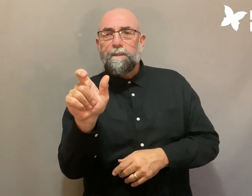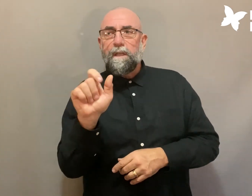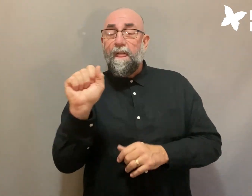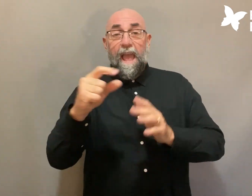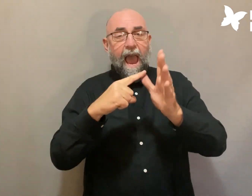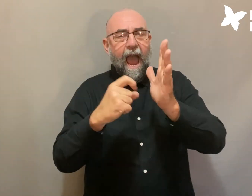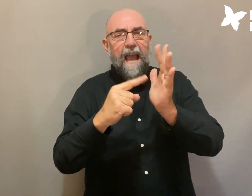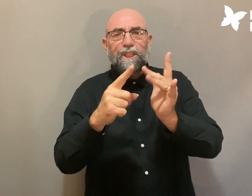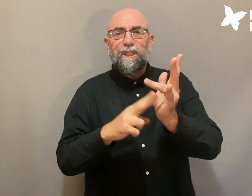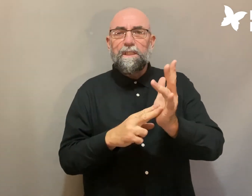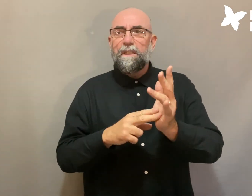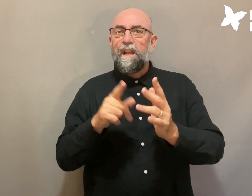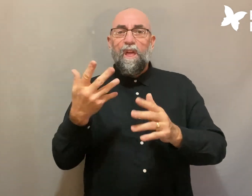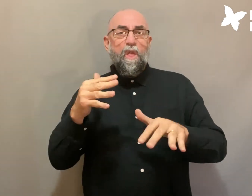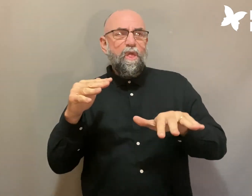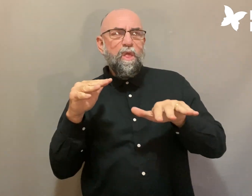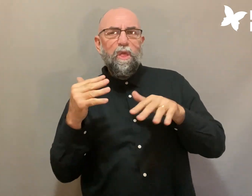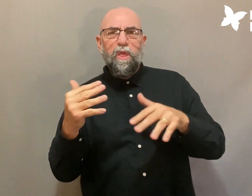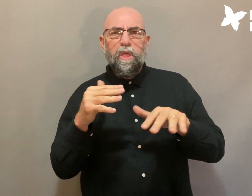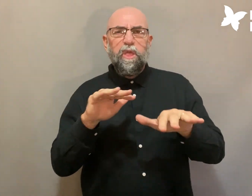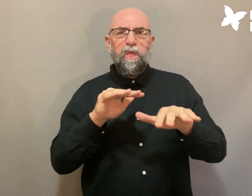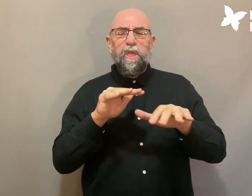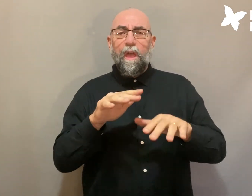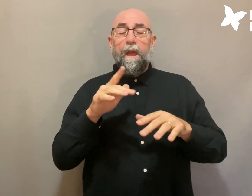threats, they don't disappear overnight.